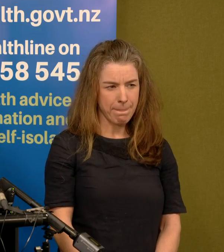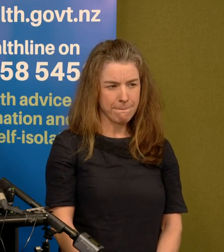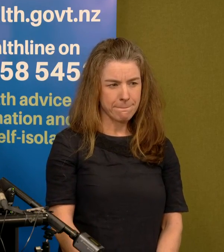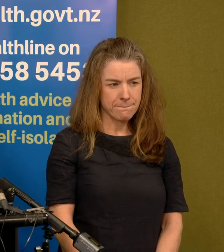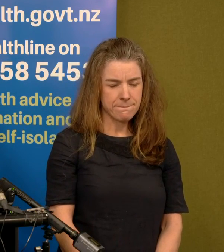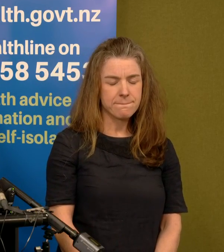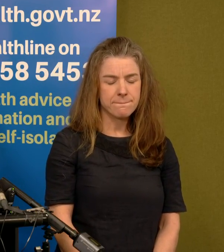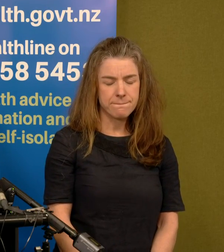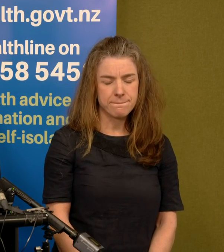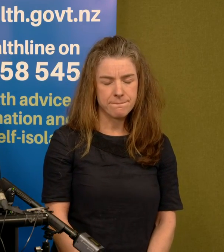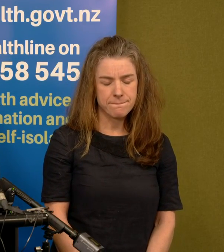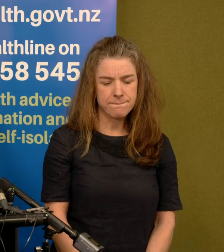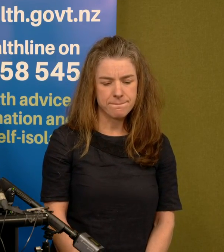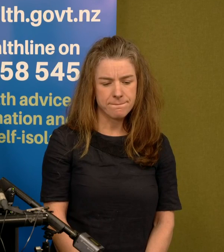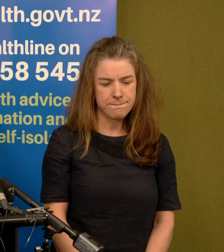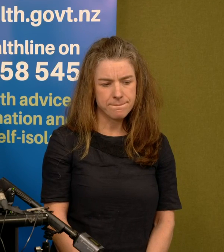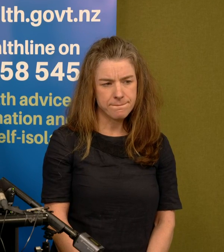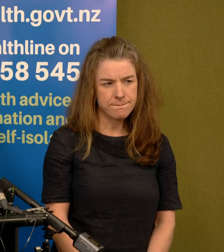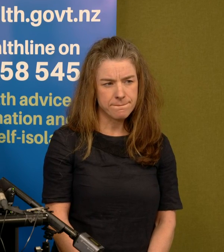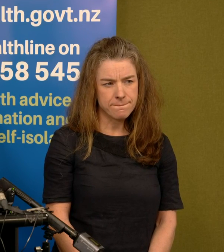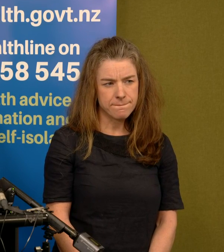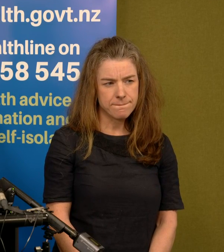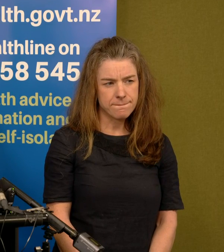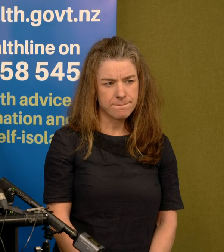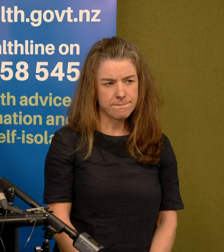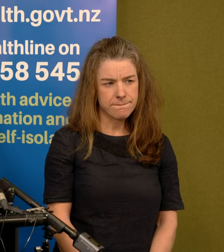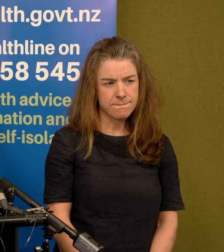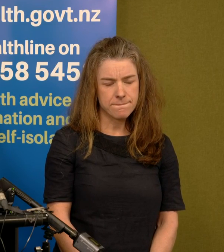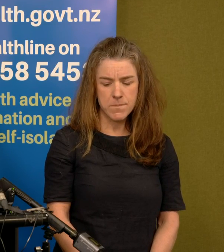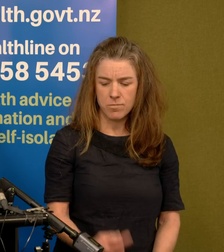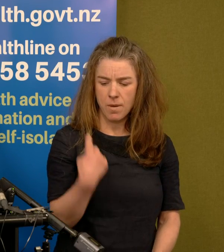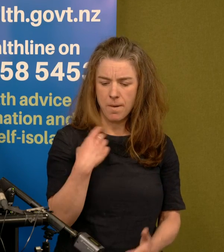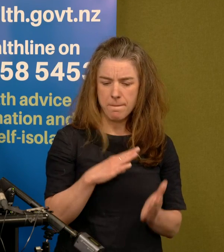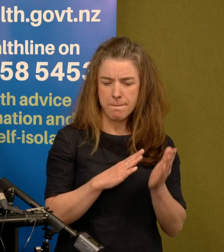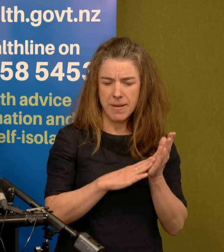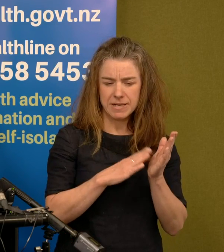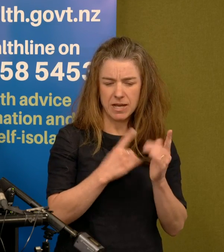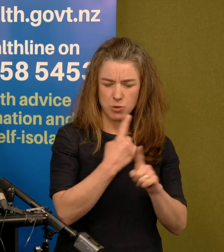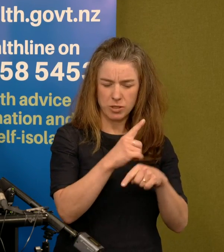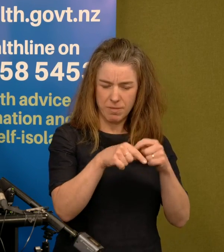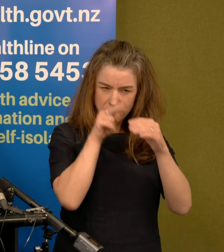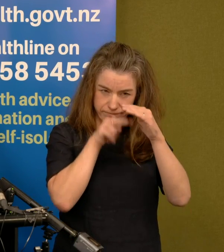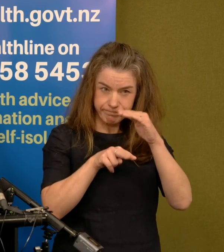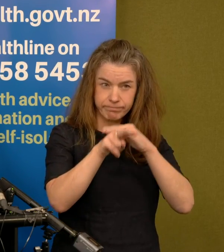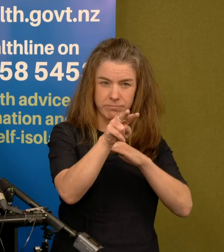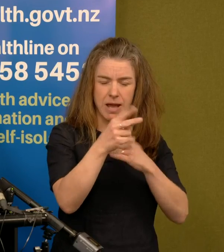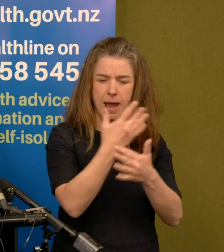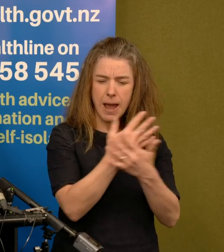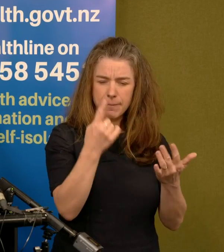going. So that's all, please. I was just going to ask you about modelling that we talked to you about on Monday as well. How many people do you expect to